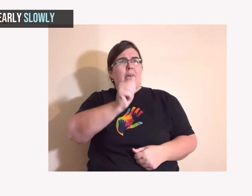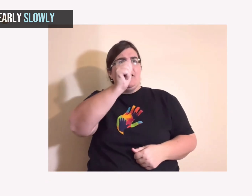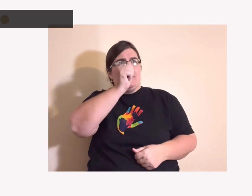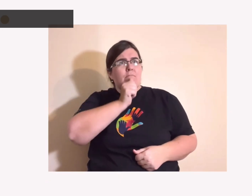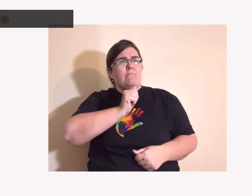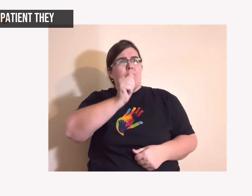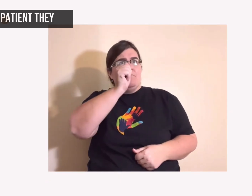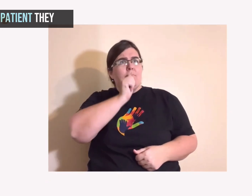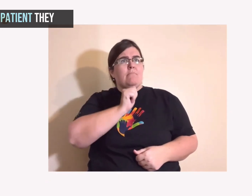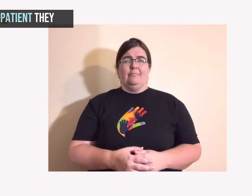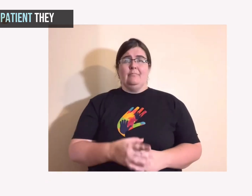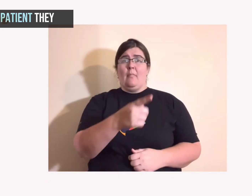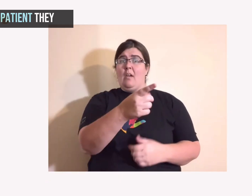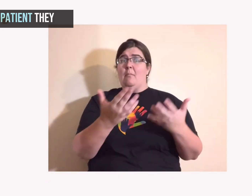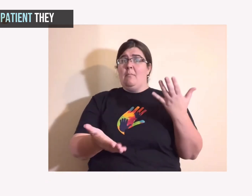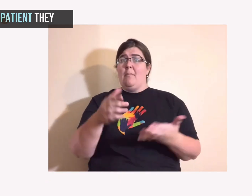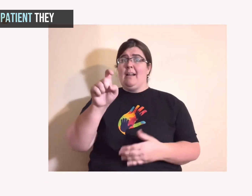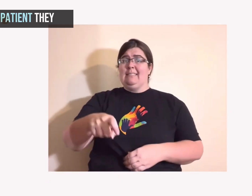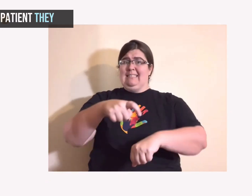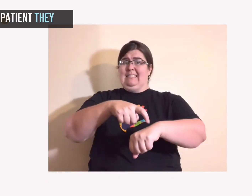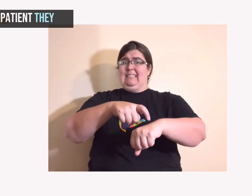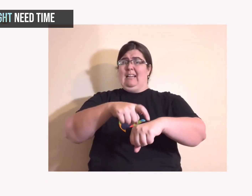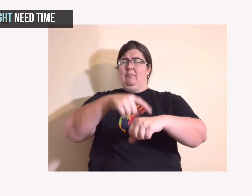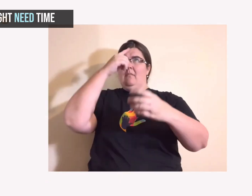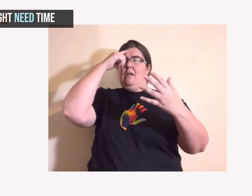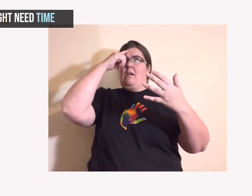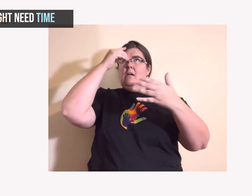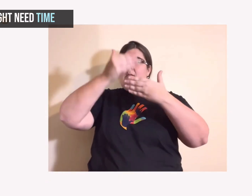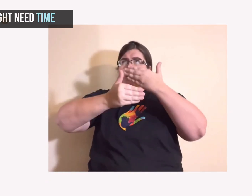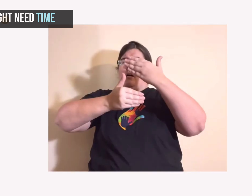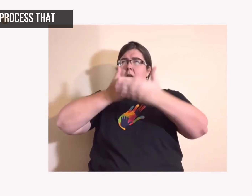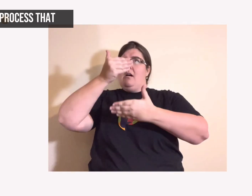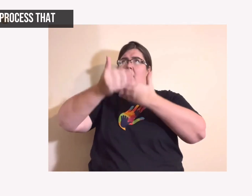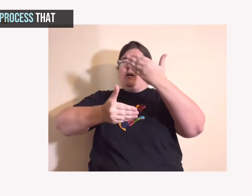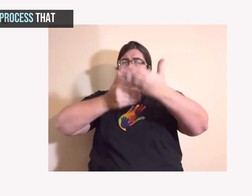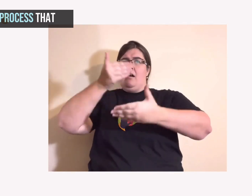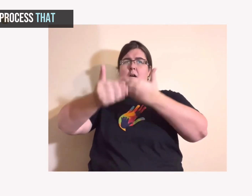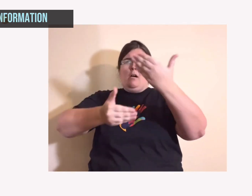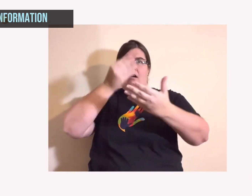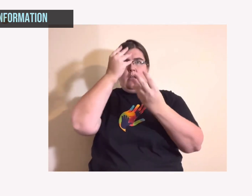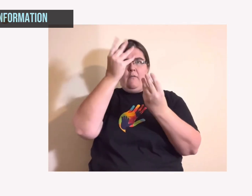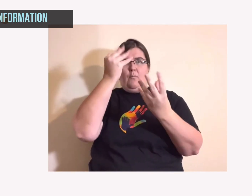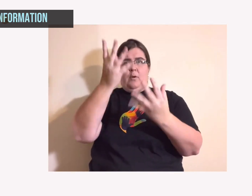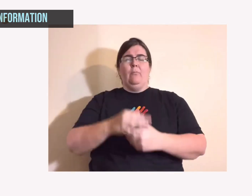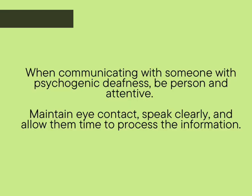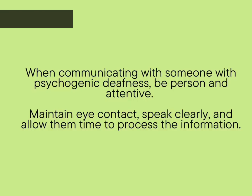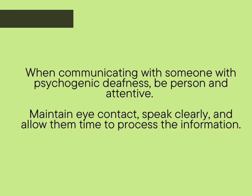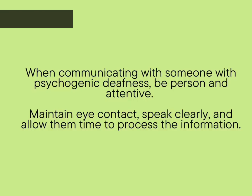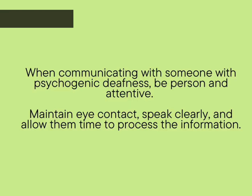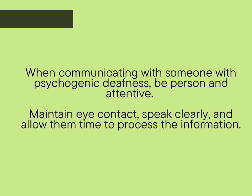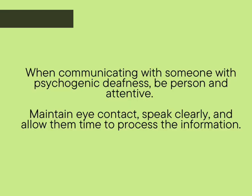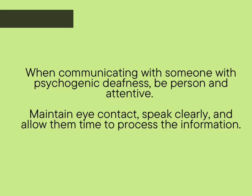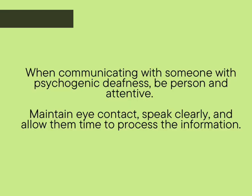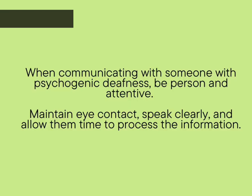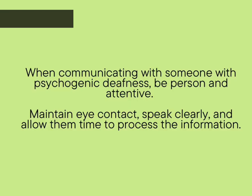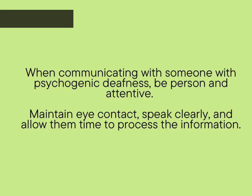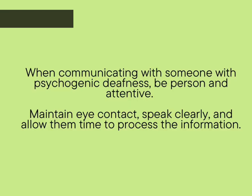slowly, be patient. They might need time to process that information.